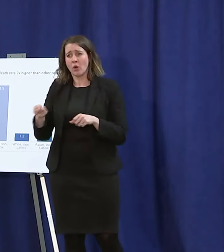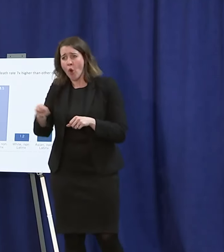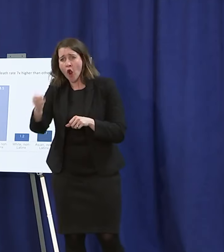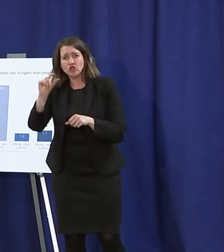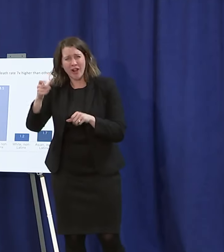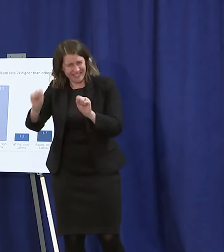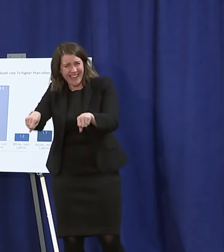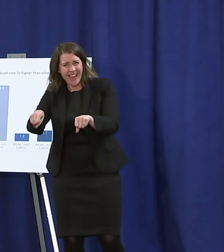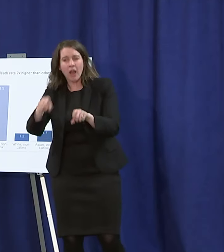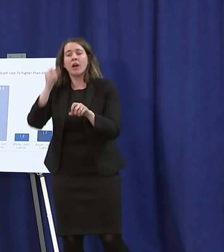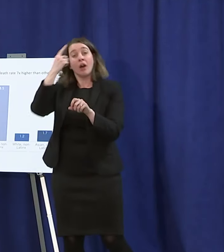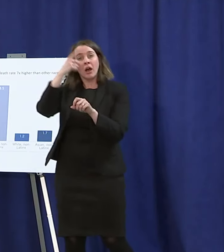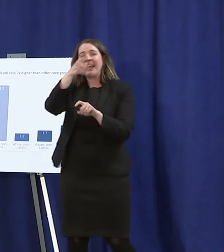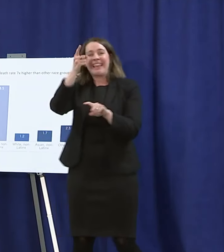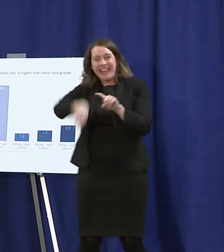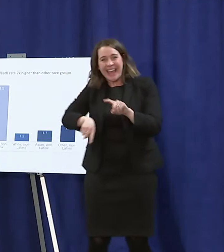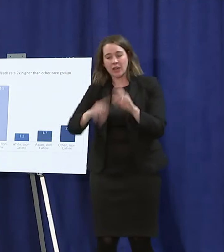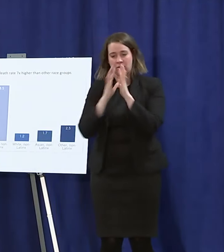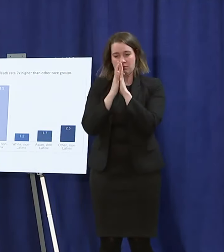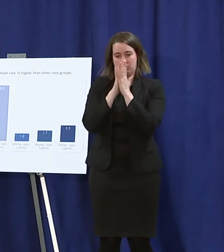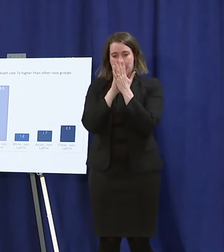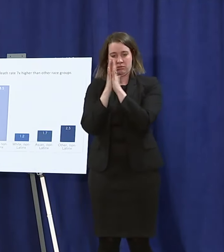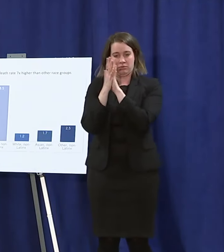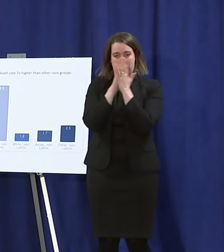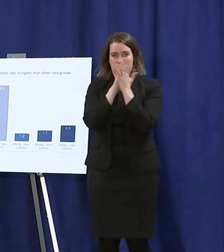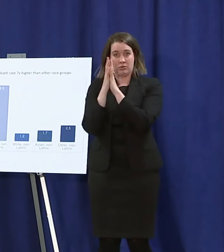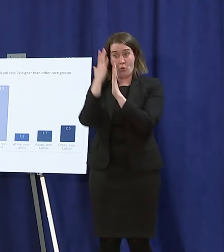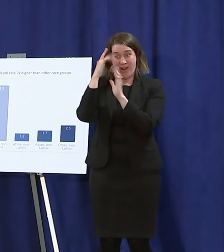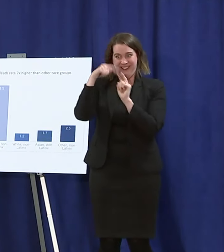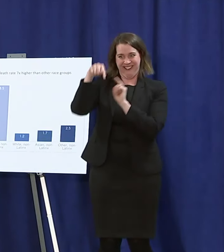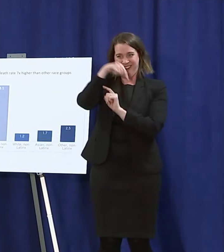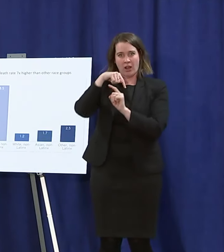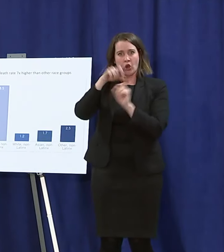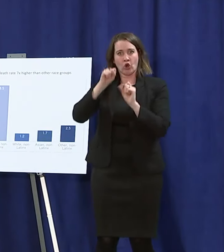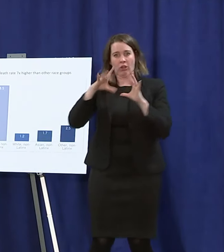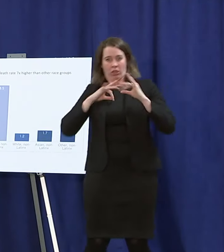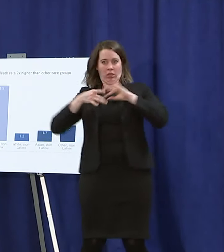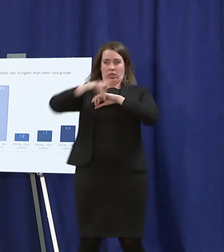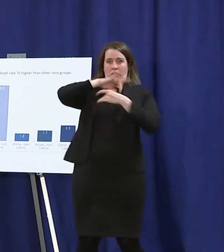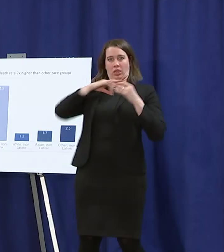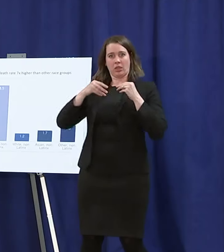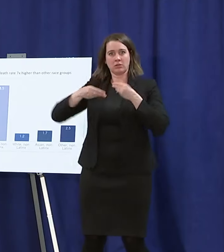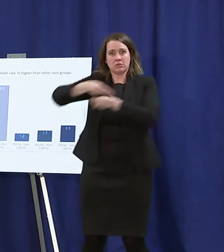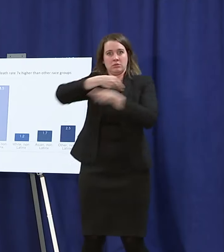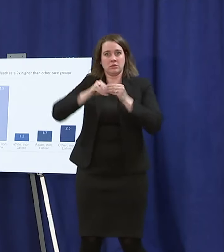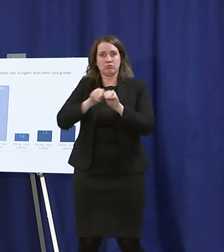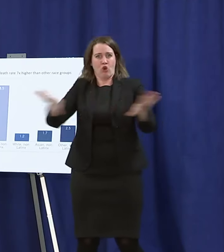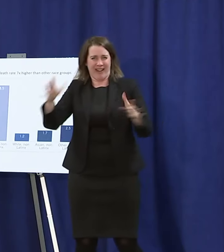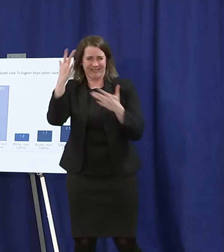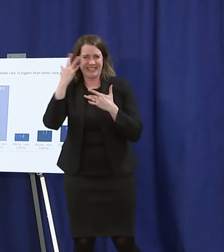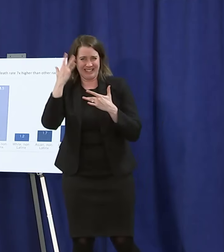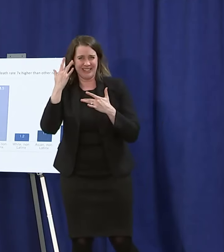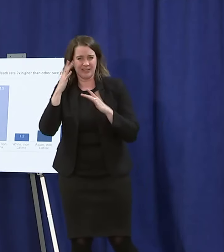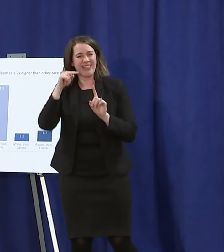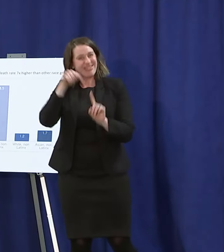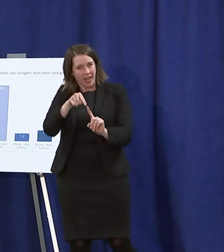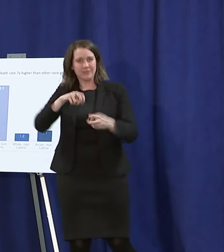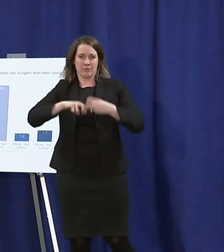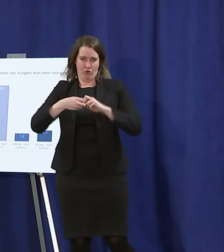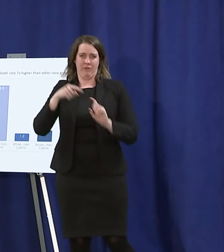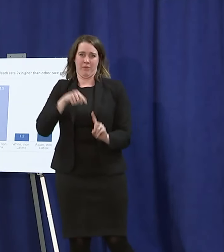settings that put you and other people at risk of catching or spreading the virus. That's the